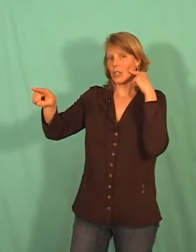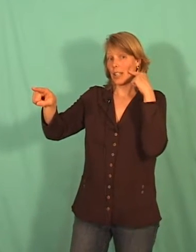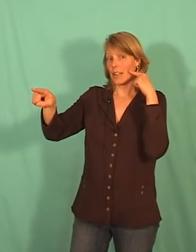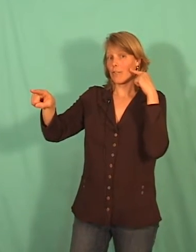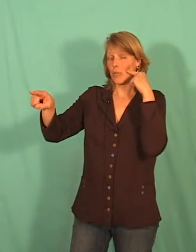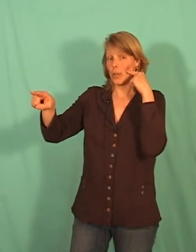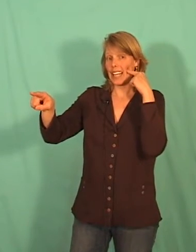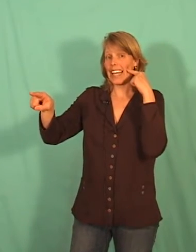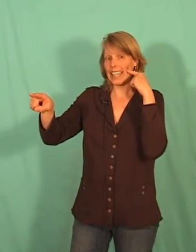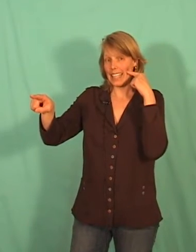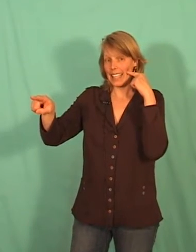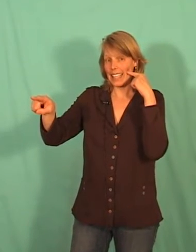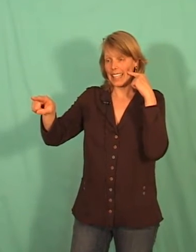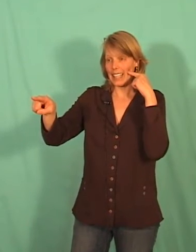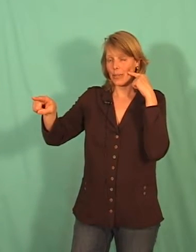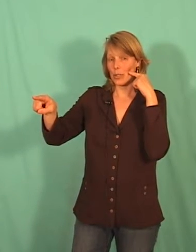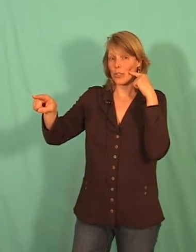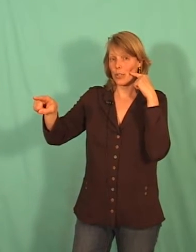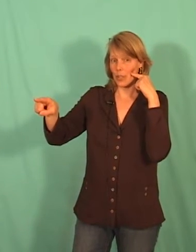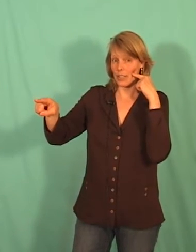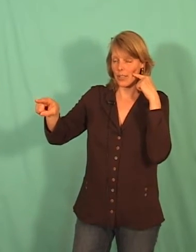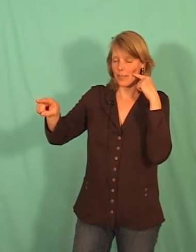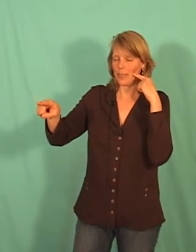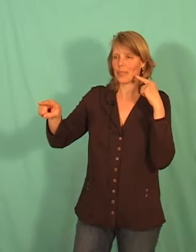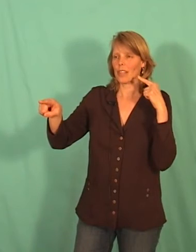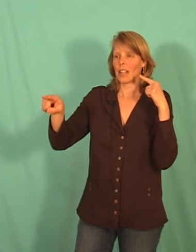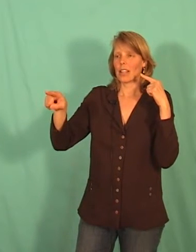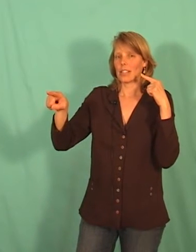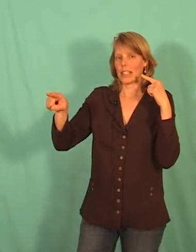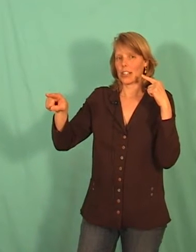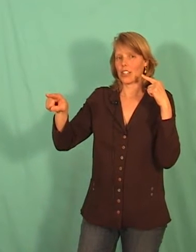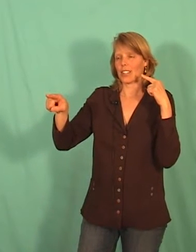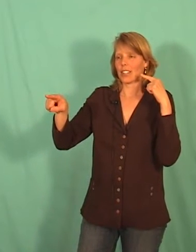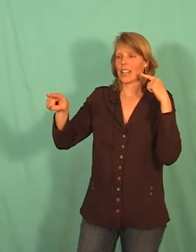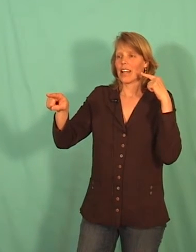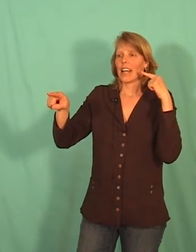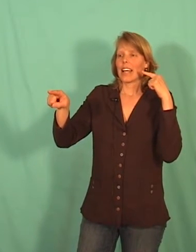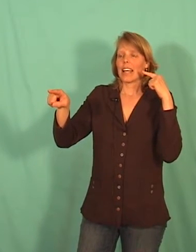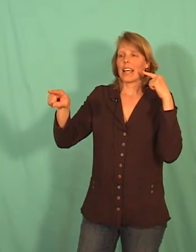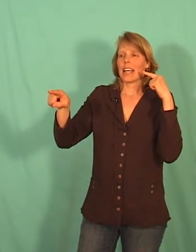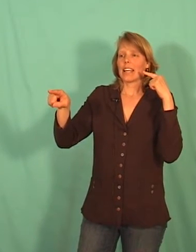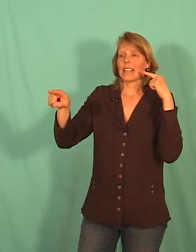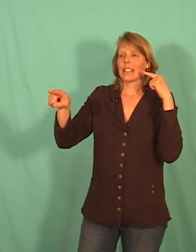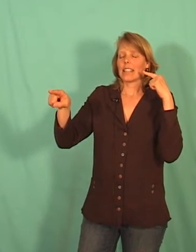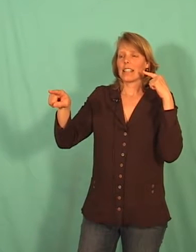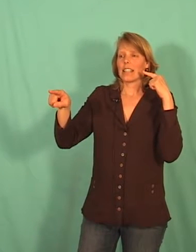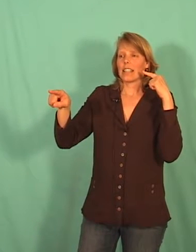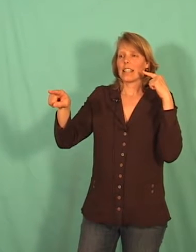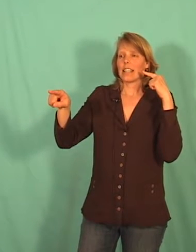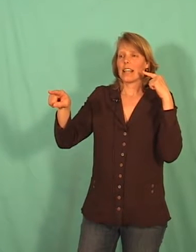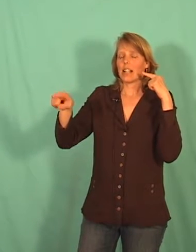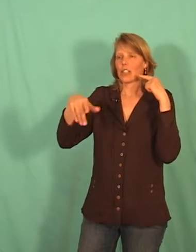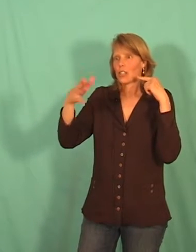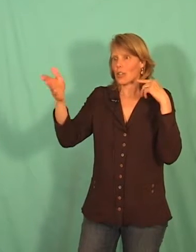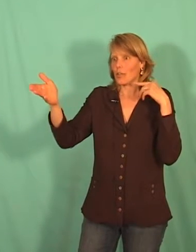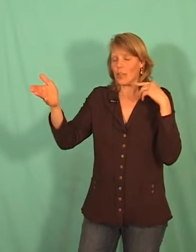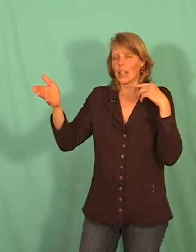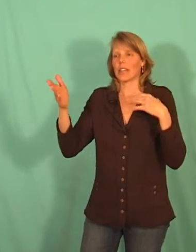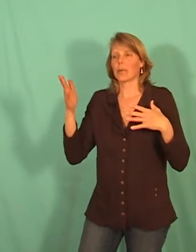sign for Katie, which is her cousin, teenage cousin. And I looked over, and there was